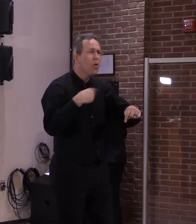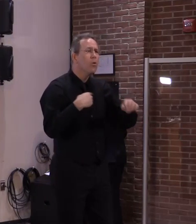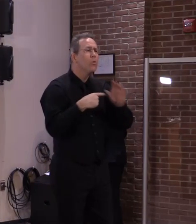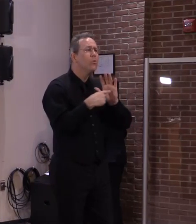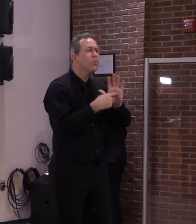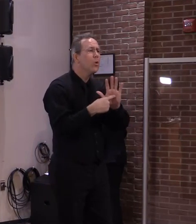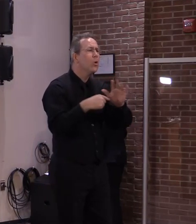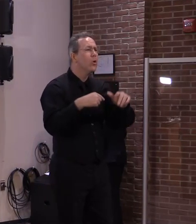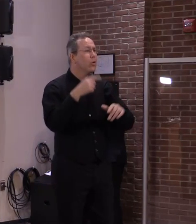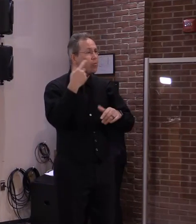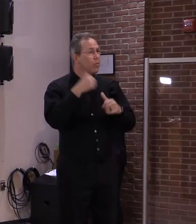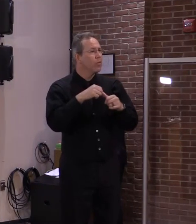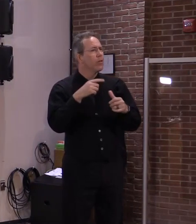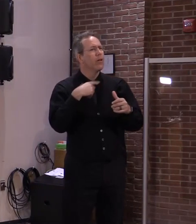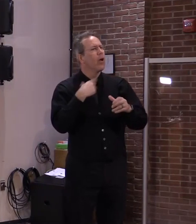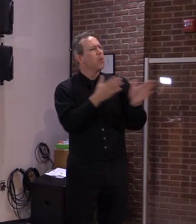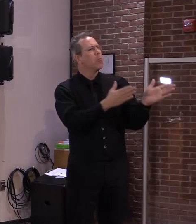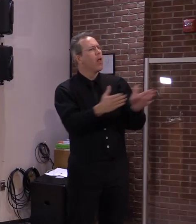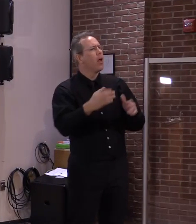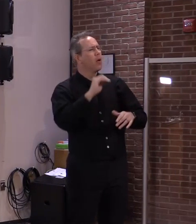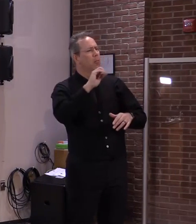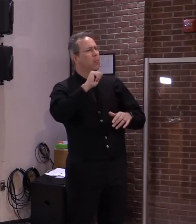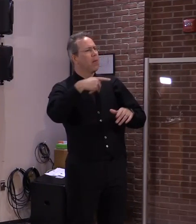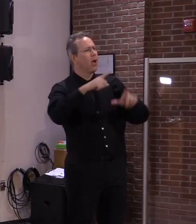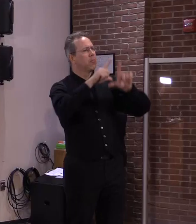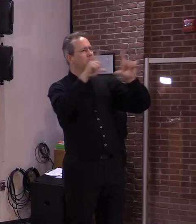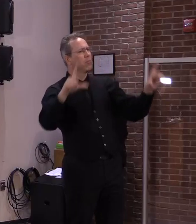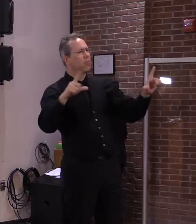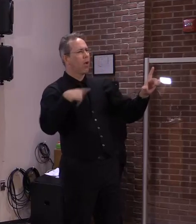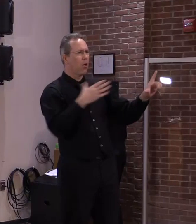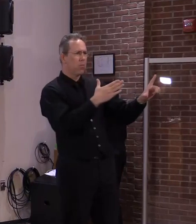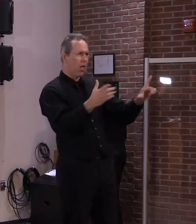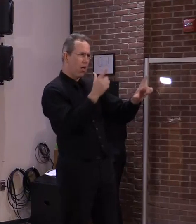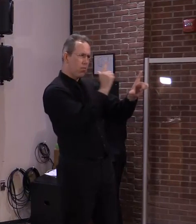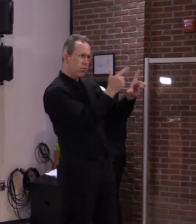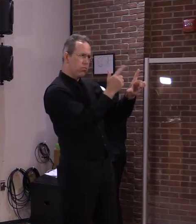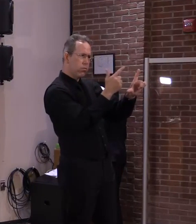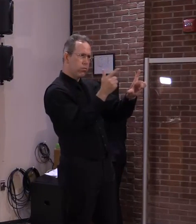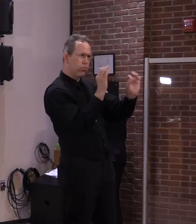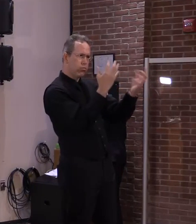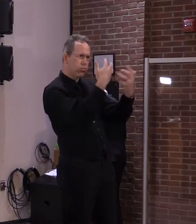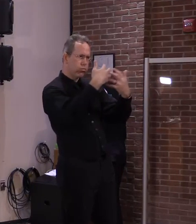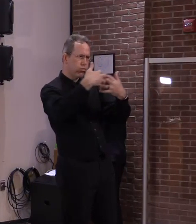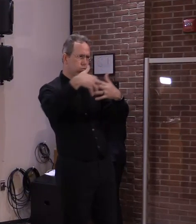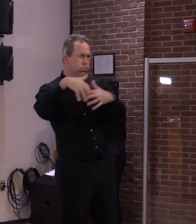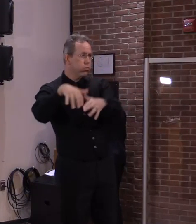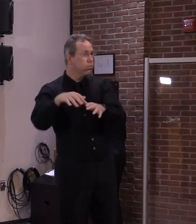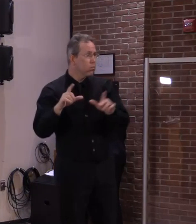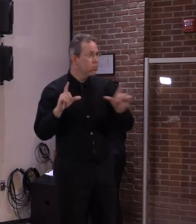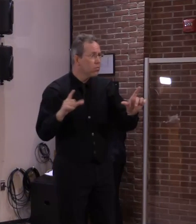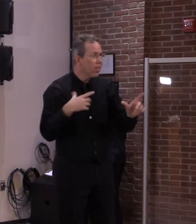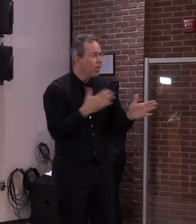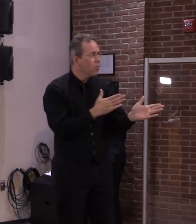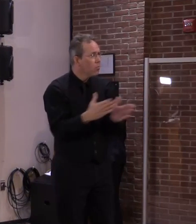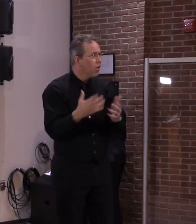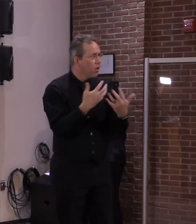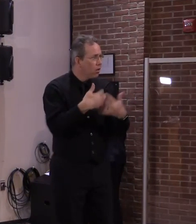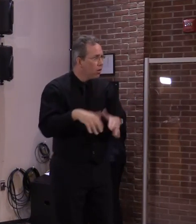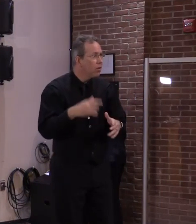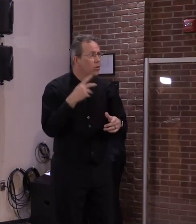way back to normal, which will be based in part on the percent of the population being vaccinated. So with